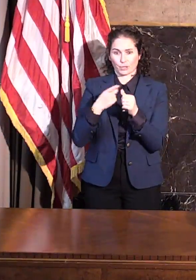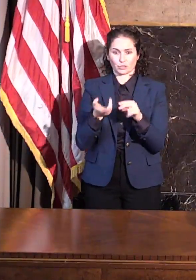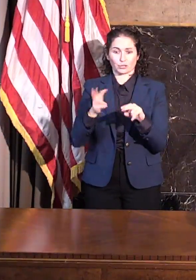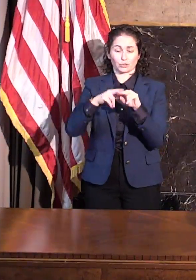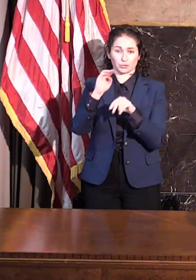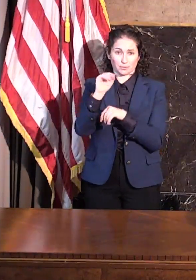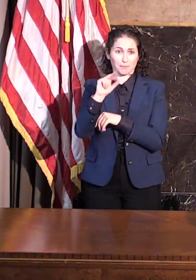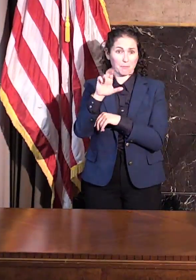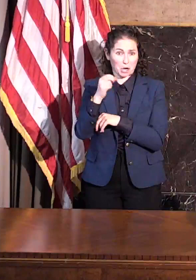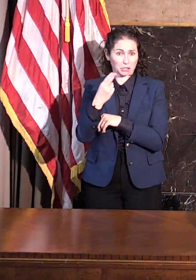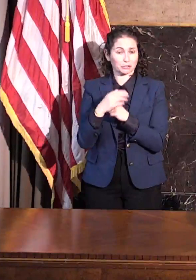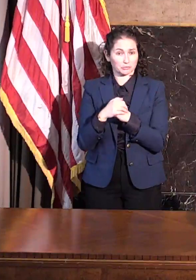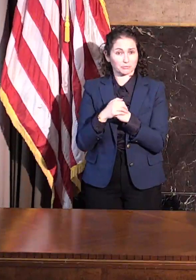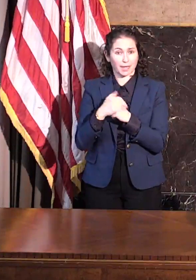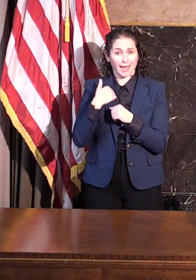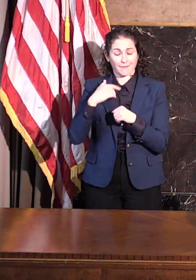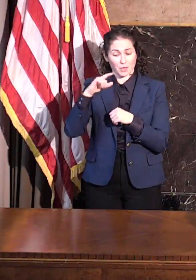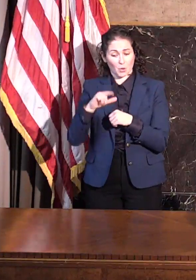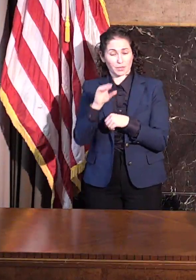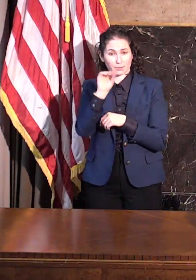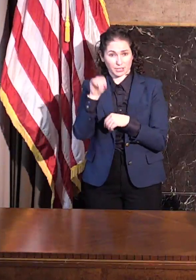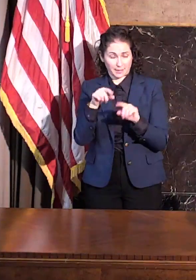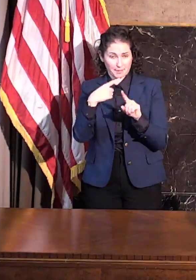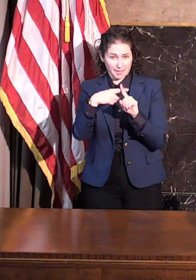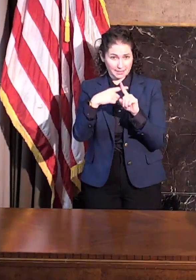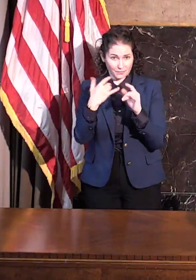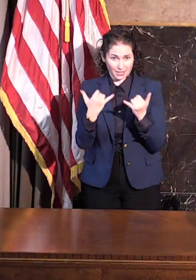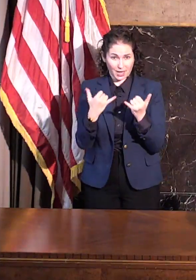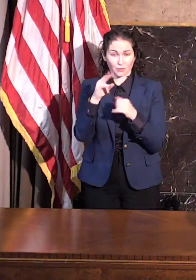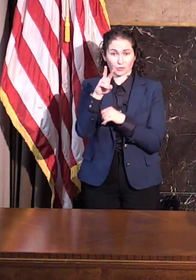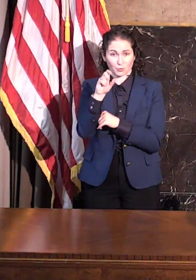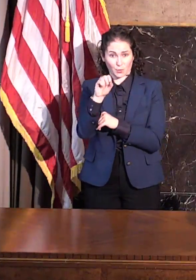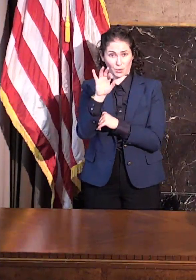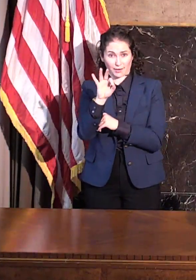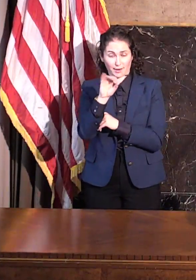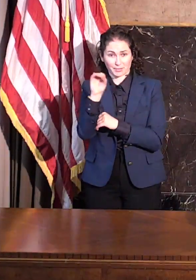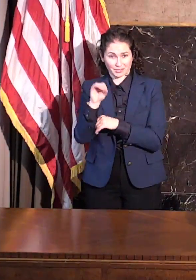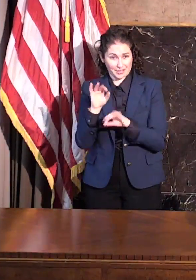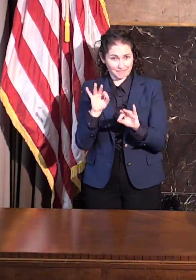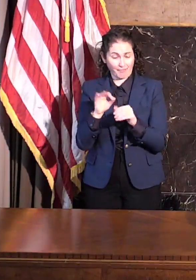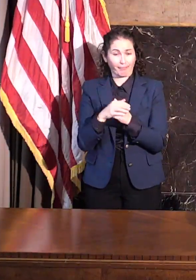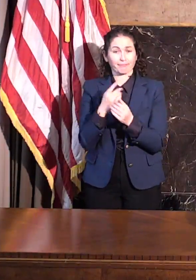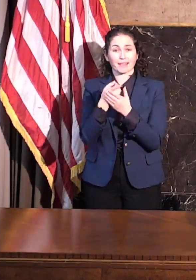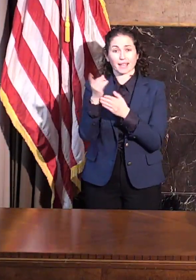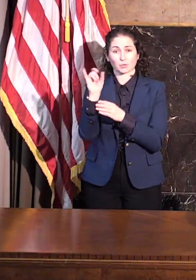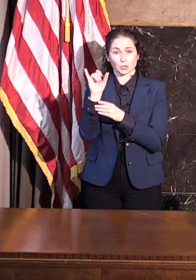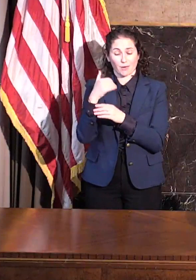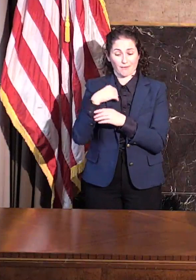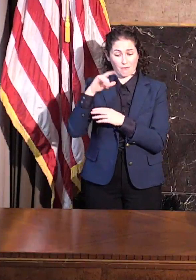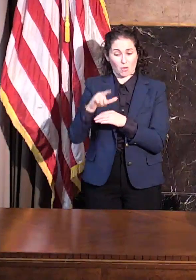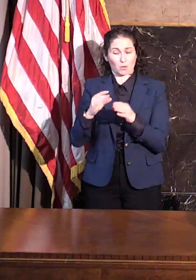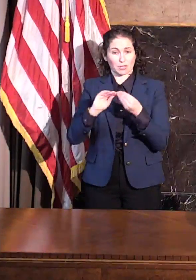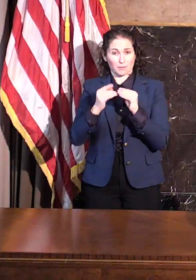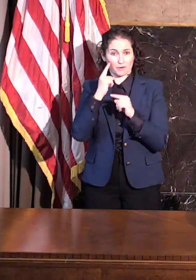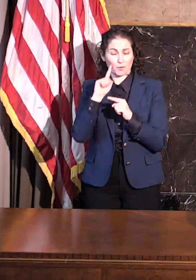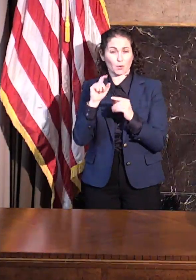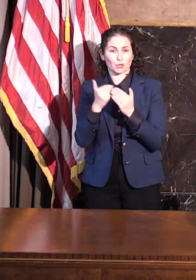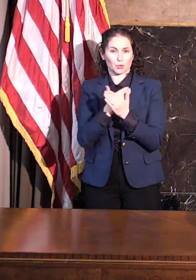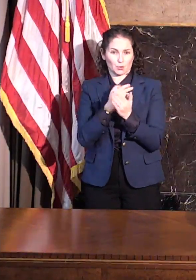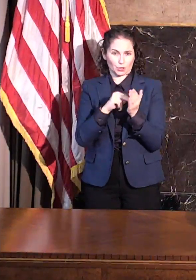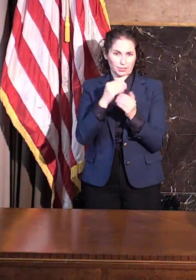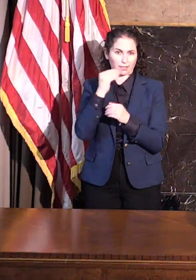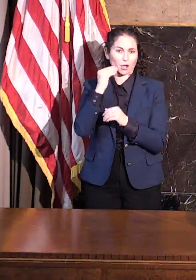hospitalized COVID patients in hospitals throughout the state that we've had really since the first surge 12 months ago, that 414. We've not been